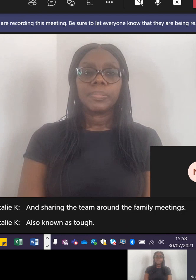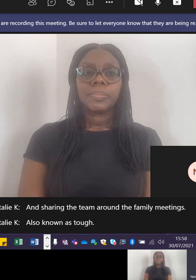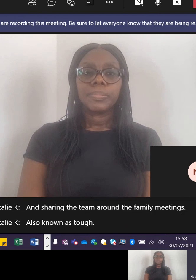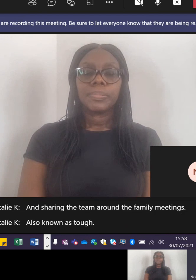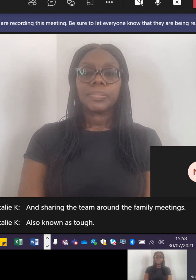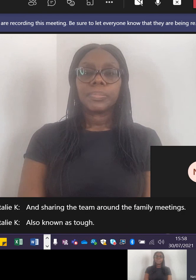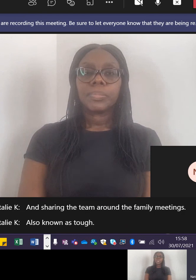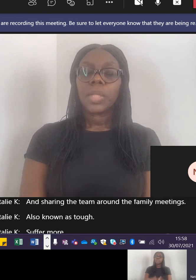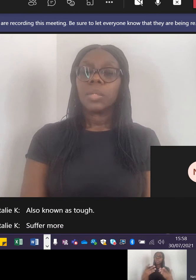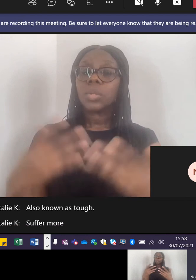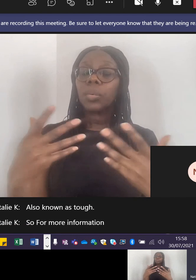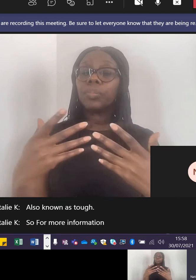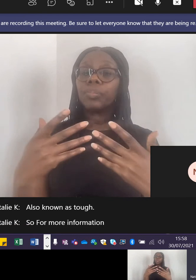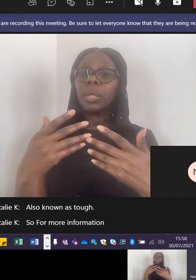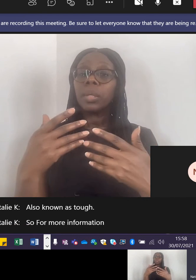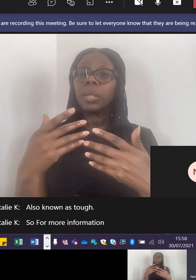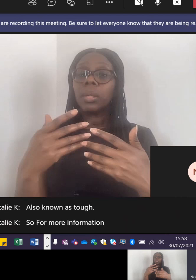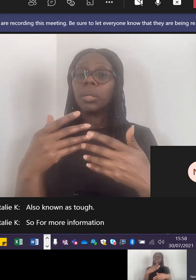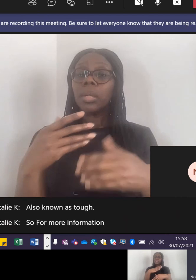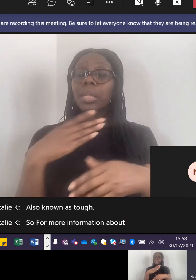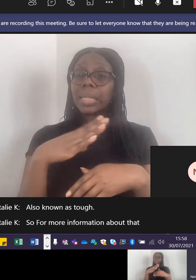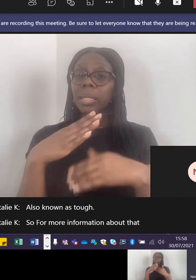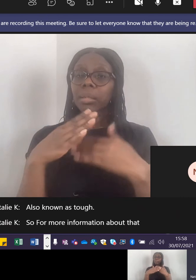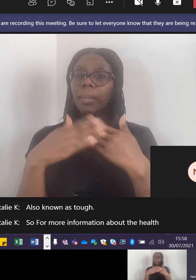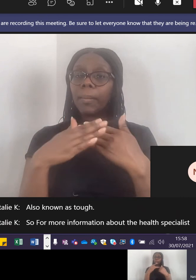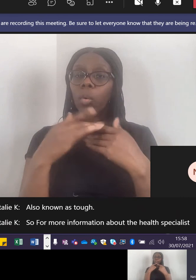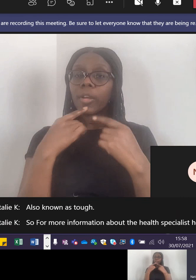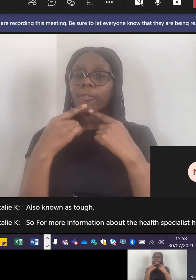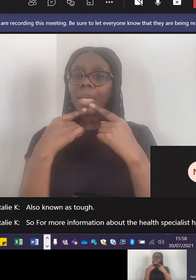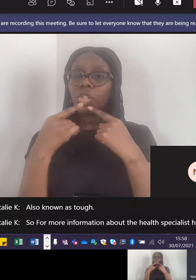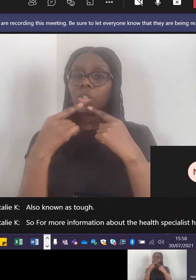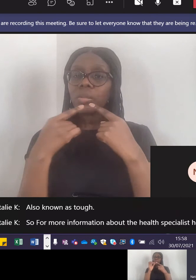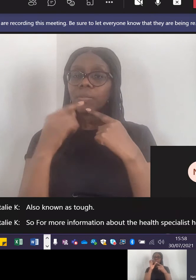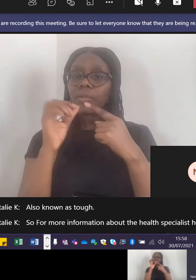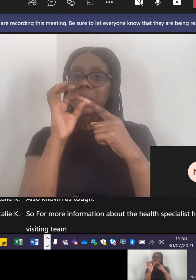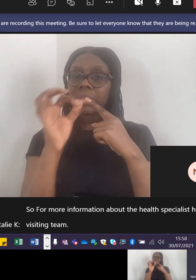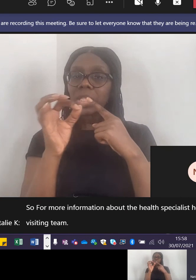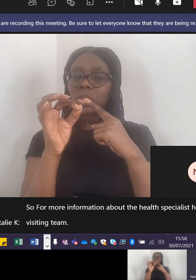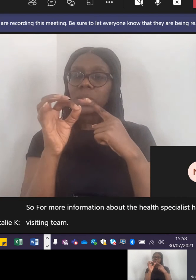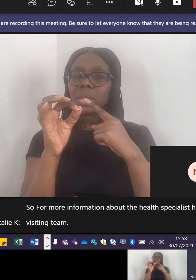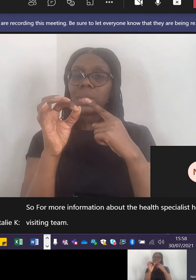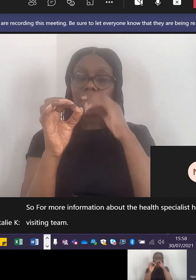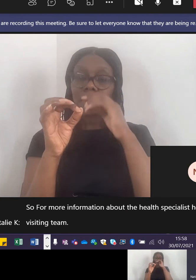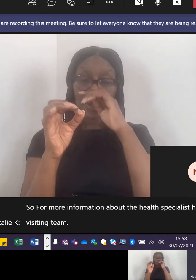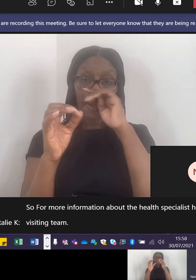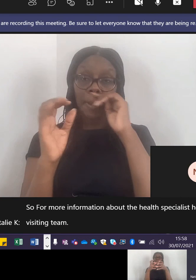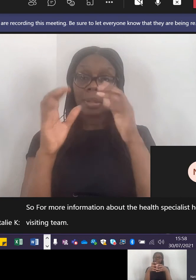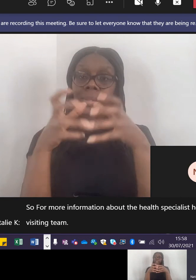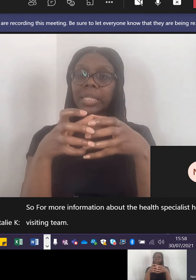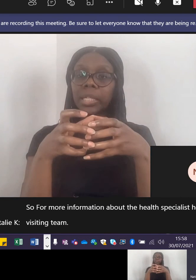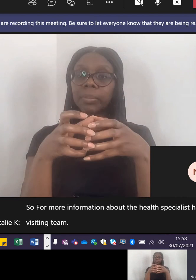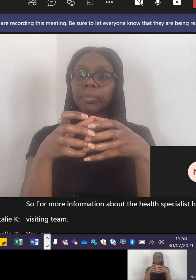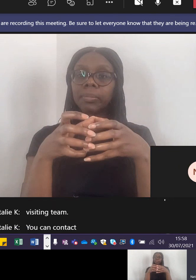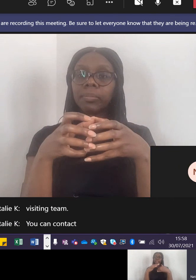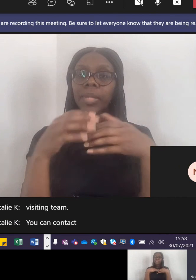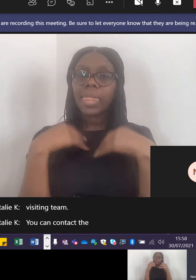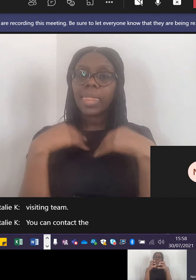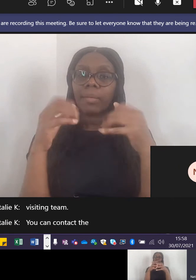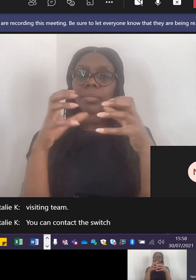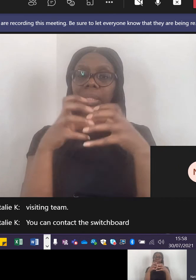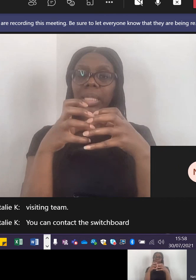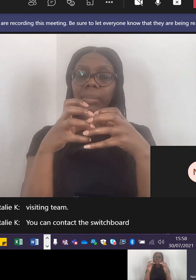So for more information about the specialist health visiting team, you can contact the